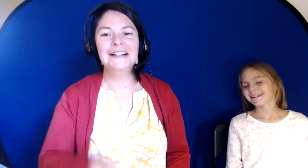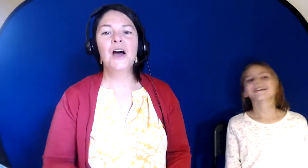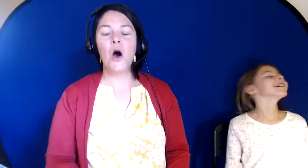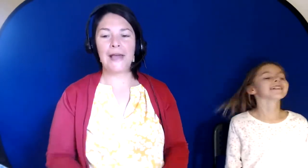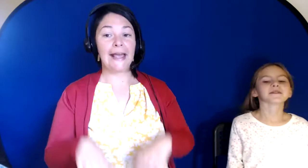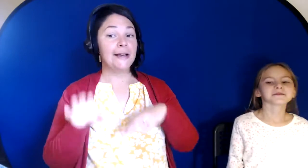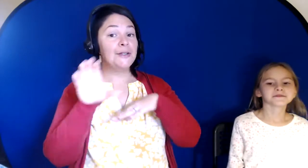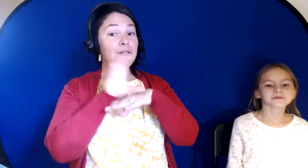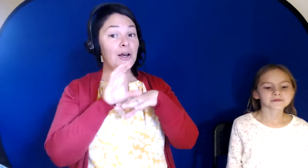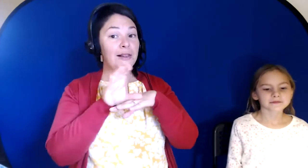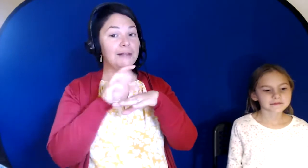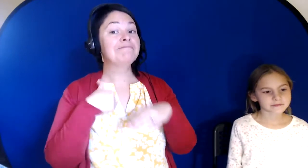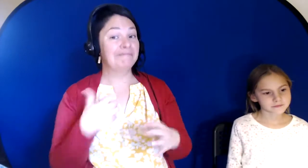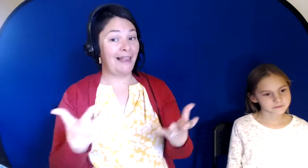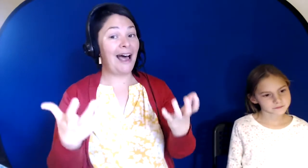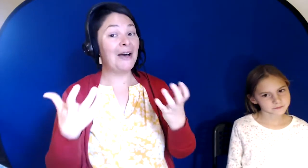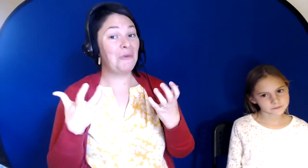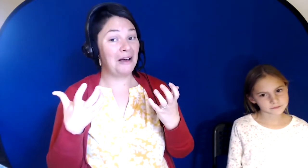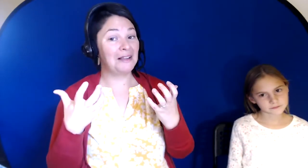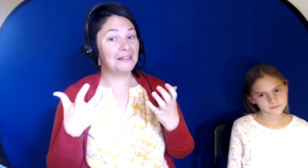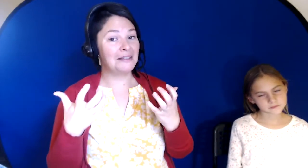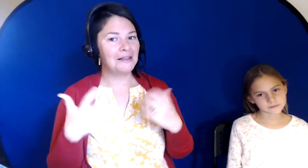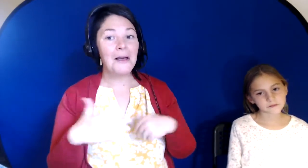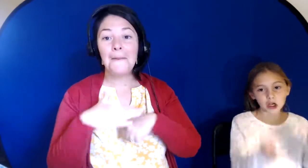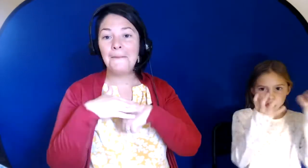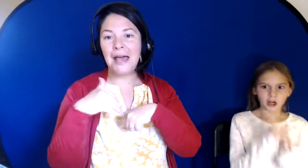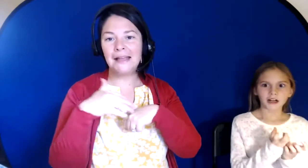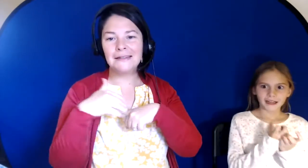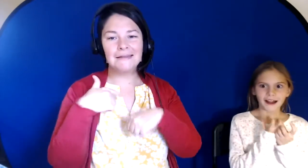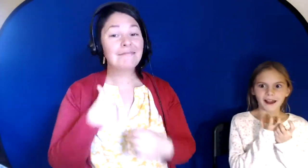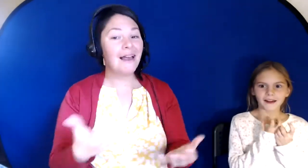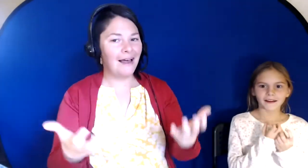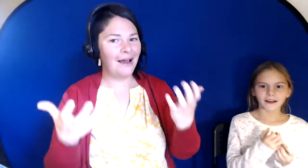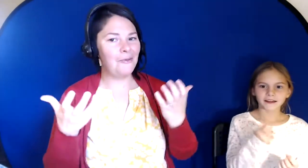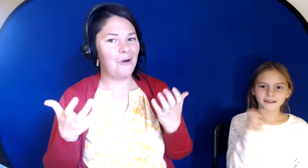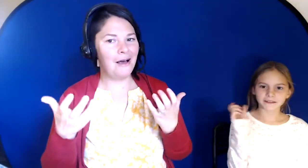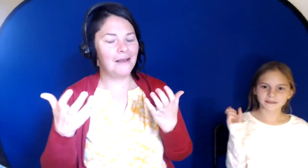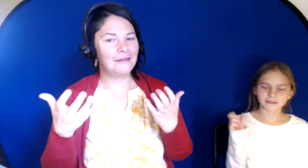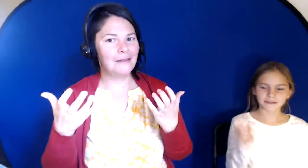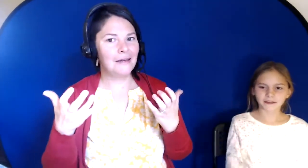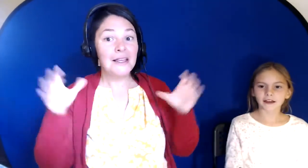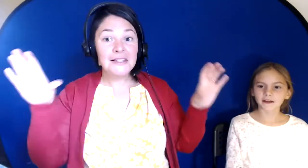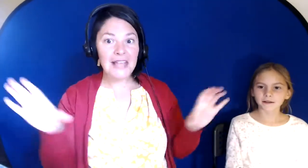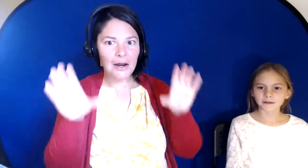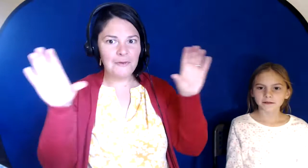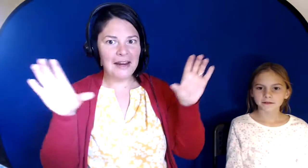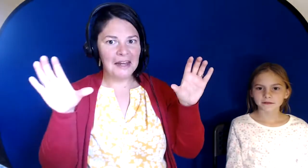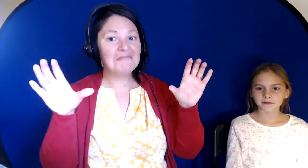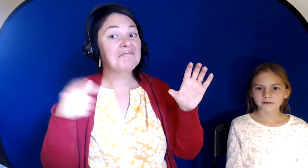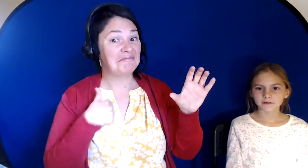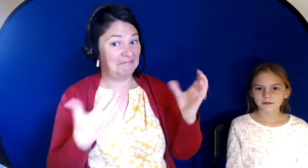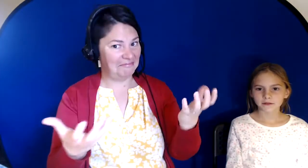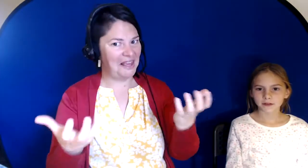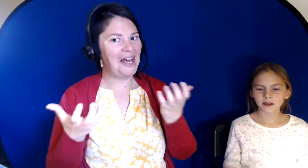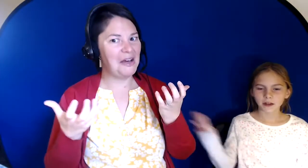Okay, chocolate. I want. Pets. I want. Decorating. I